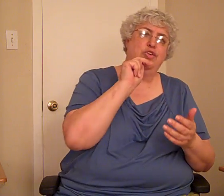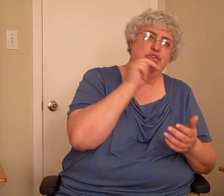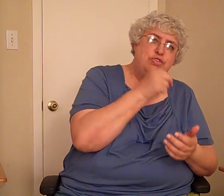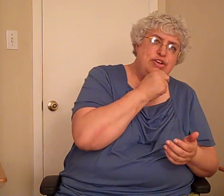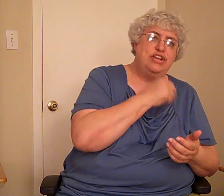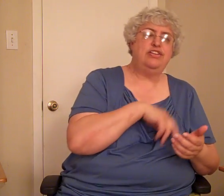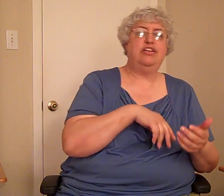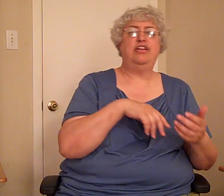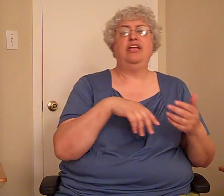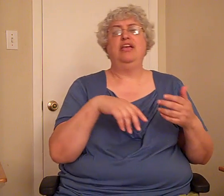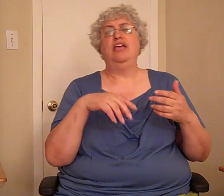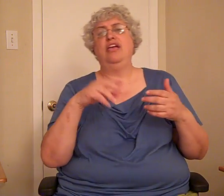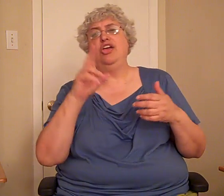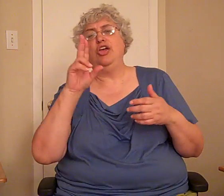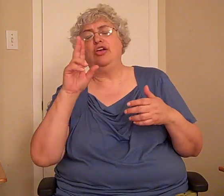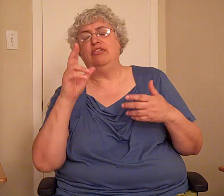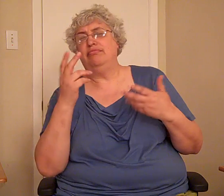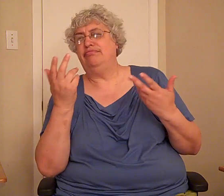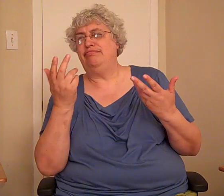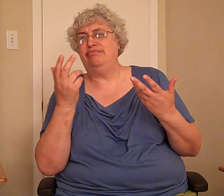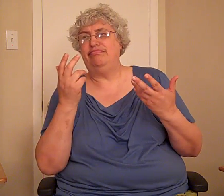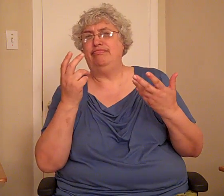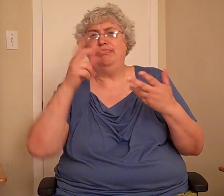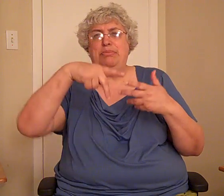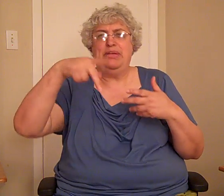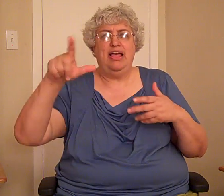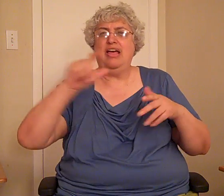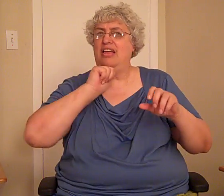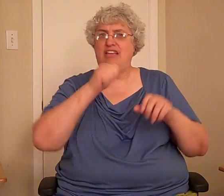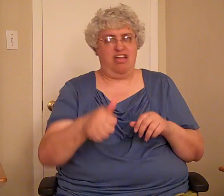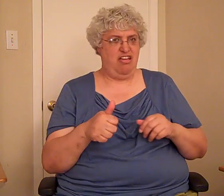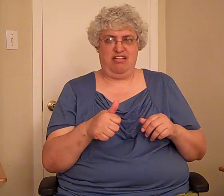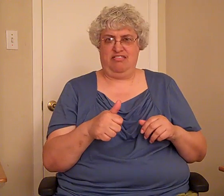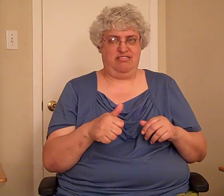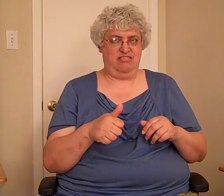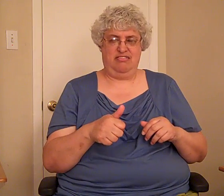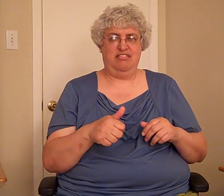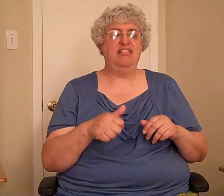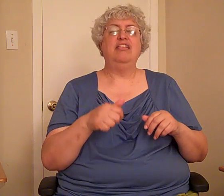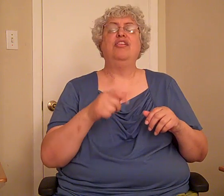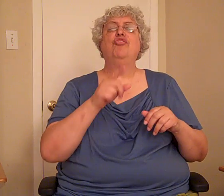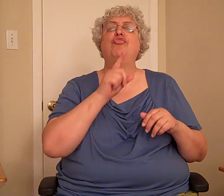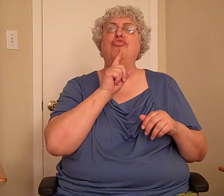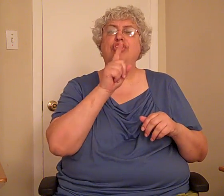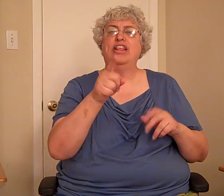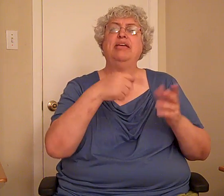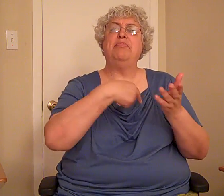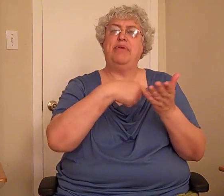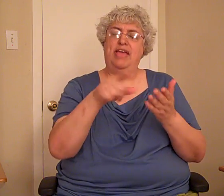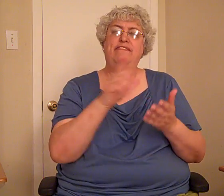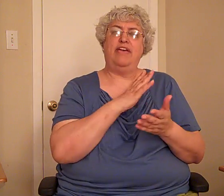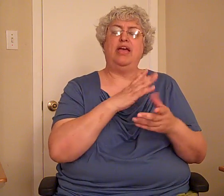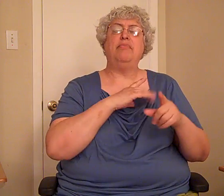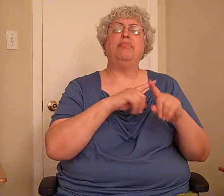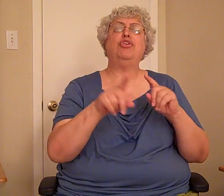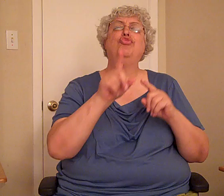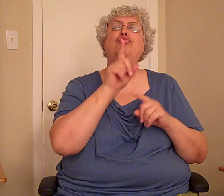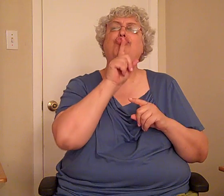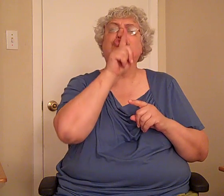sell stuff, we recruit people. That's not what we do here. Yeah, so technically you get paid for that, great. But you know what? You have to look at